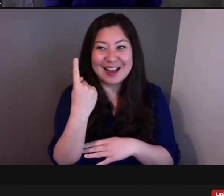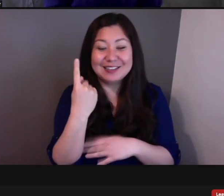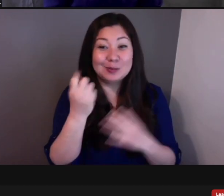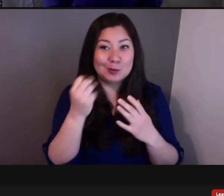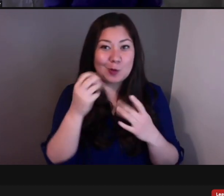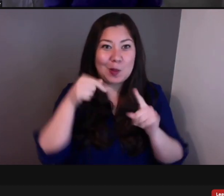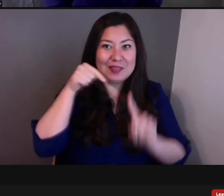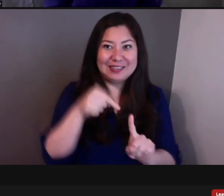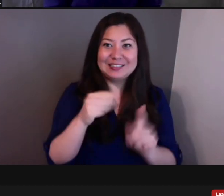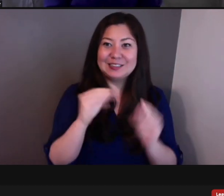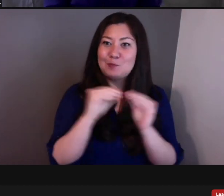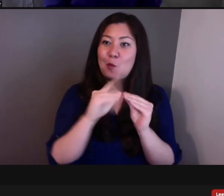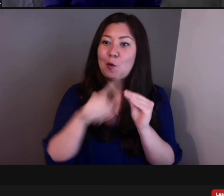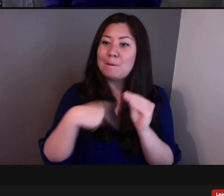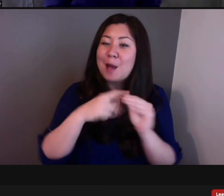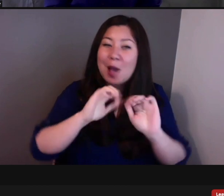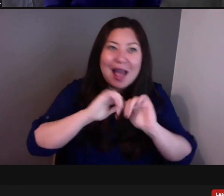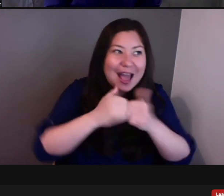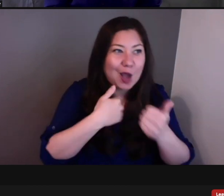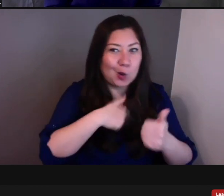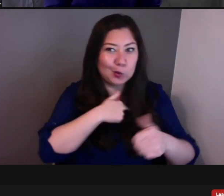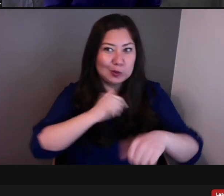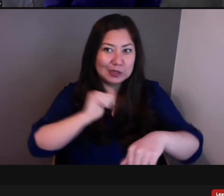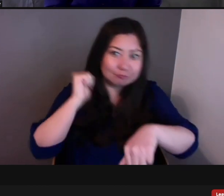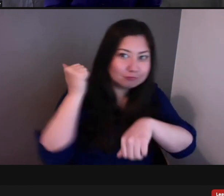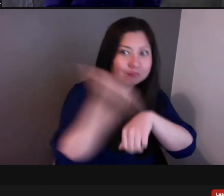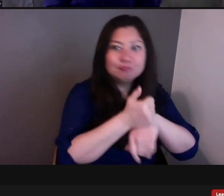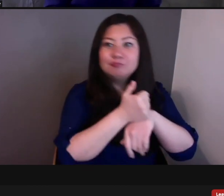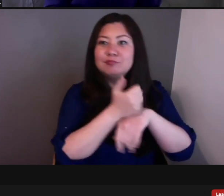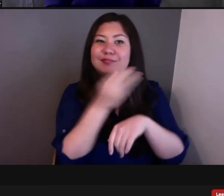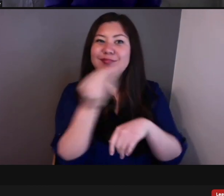And hi there, my name is Barbara, Dr. Barbara Spiker.